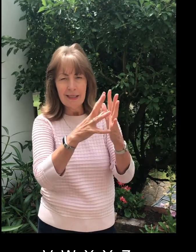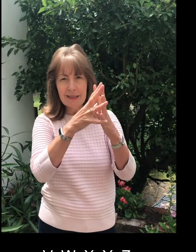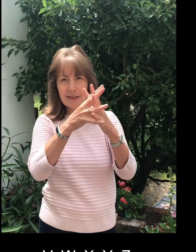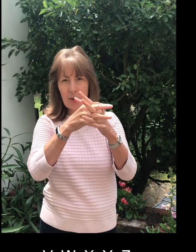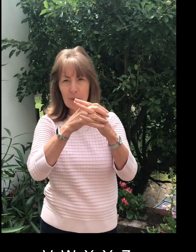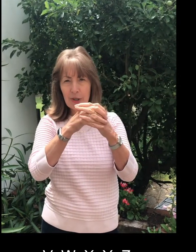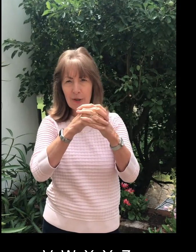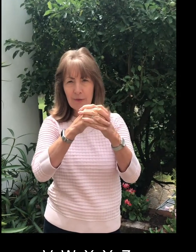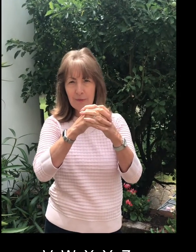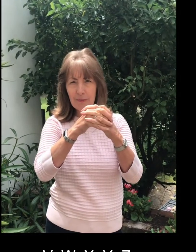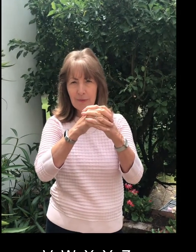W,